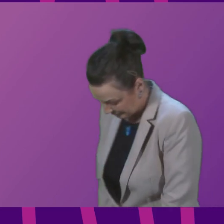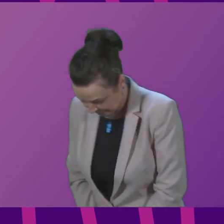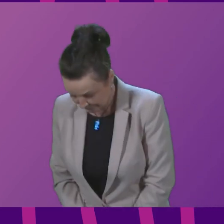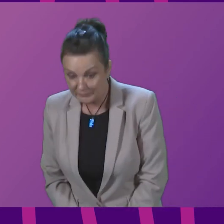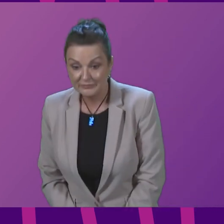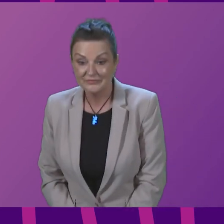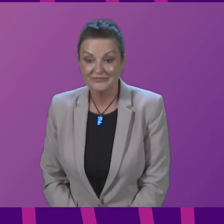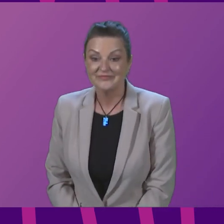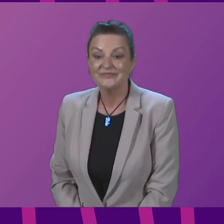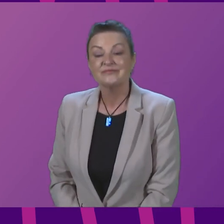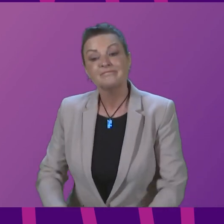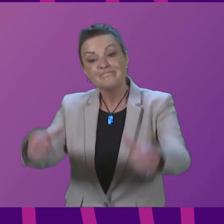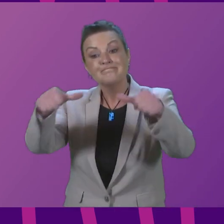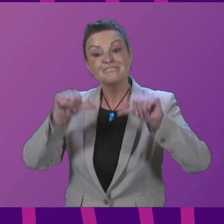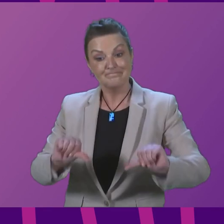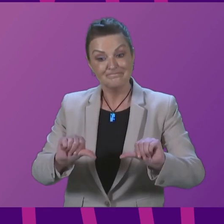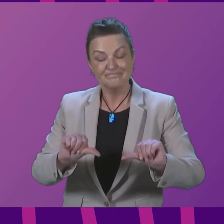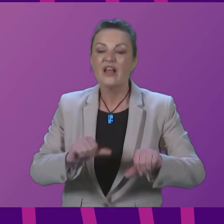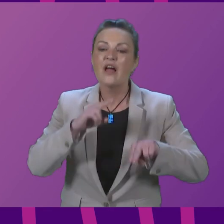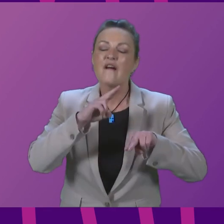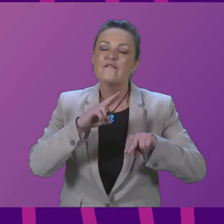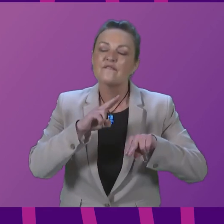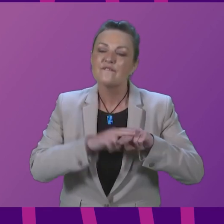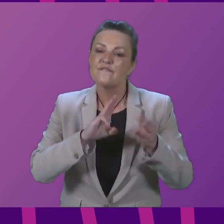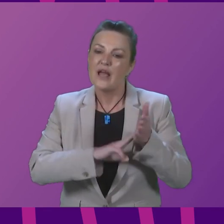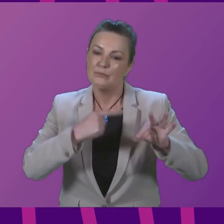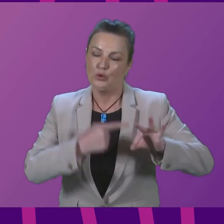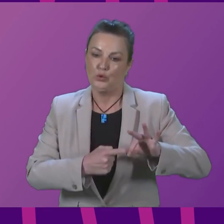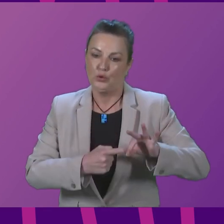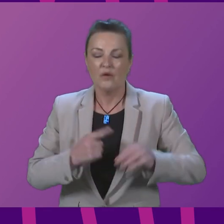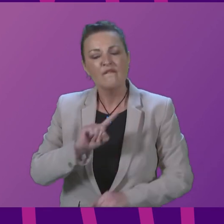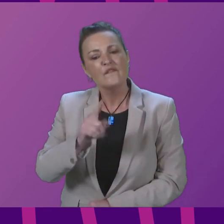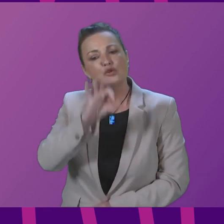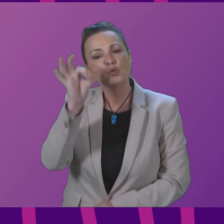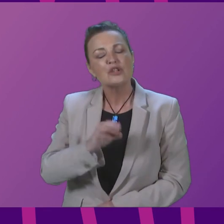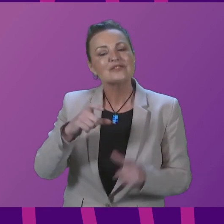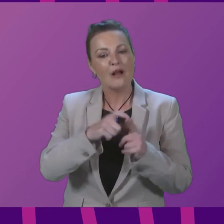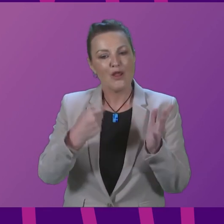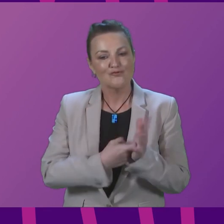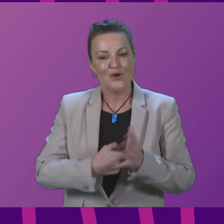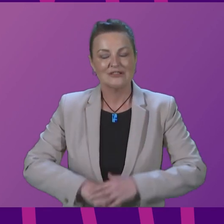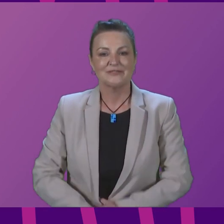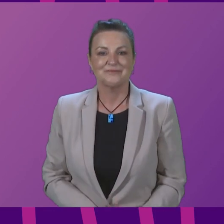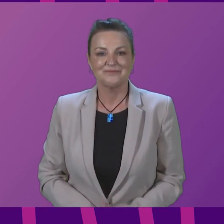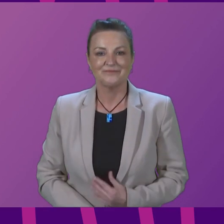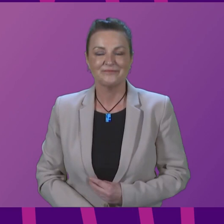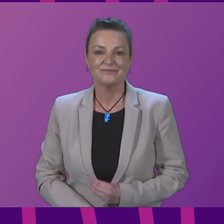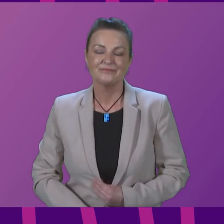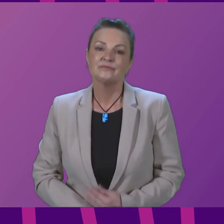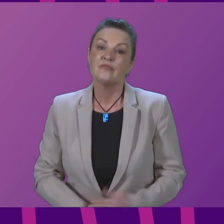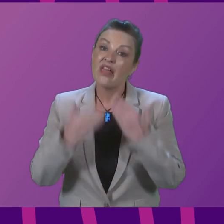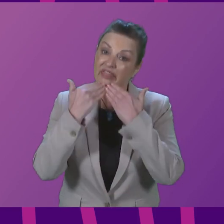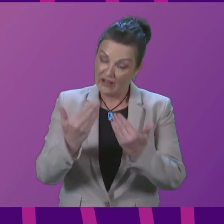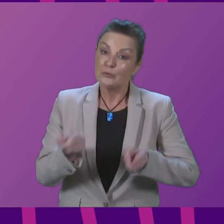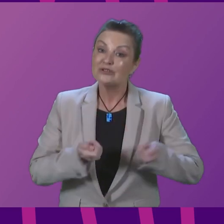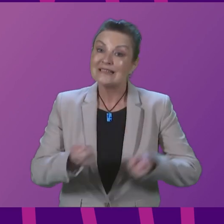The next item of business is First Minister's questions and at question number one I call Douglas Ross. Thank you very much, Presiding Officer, and can I